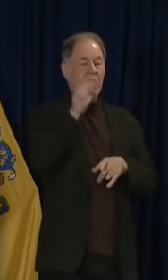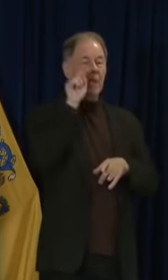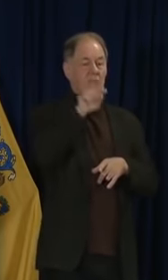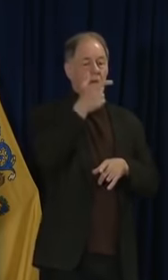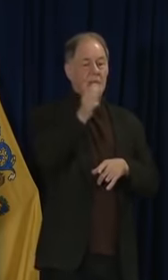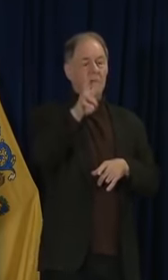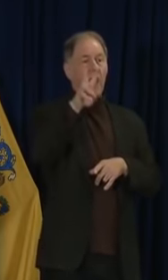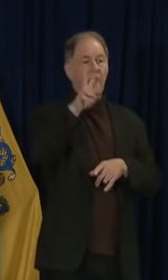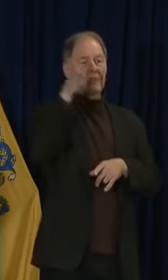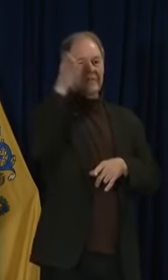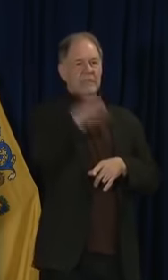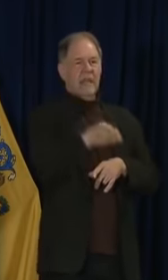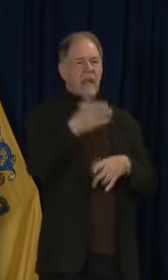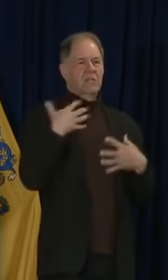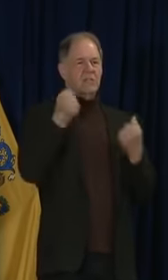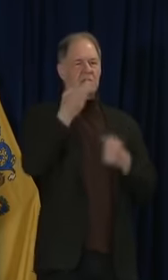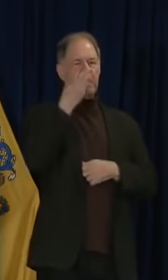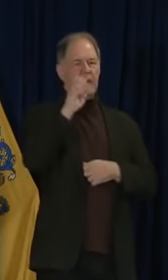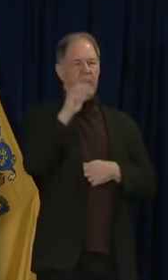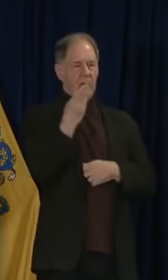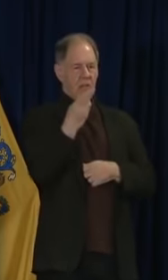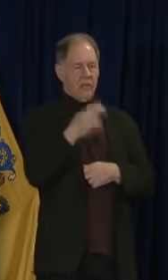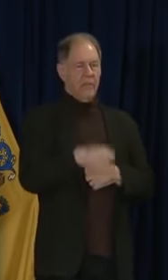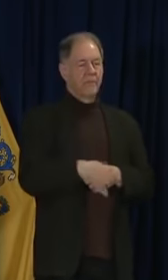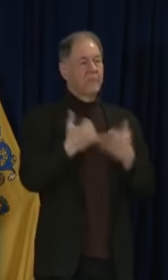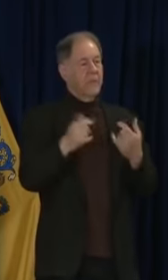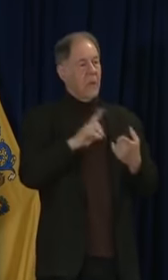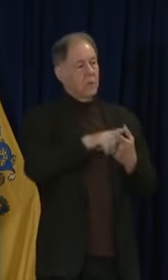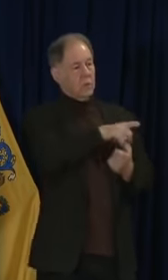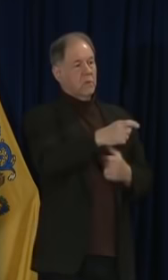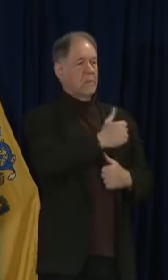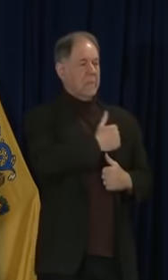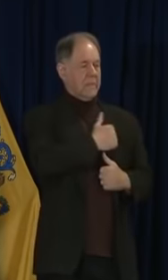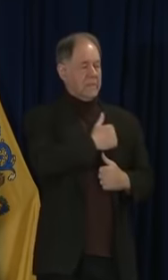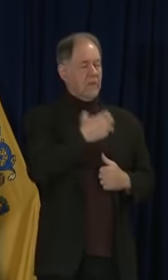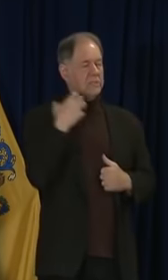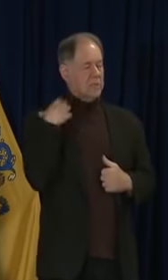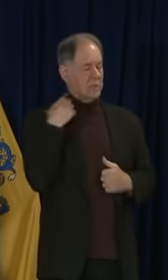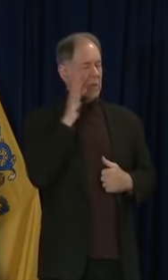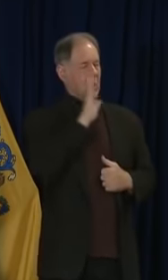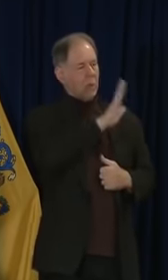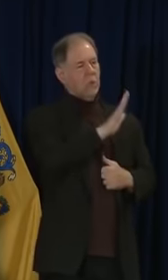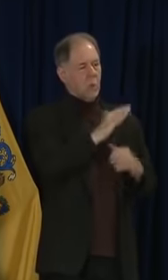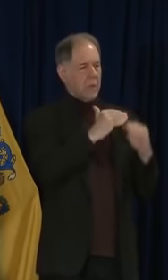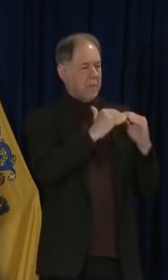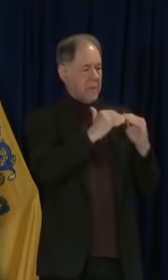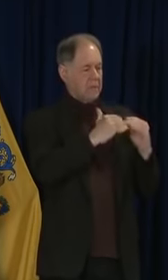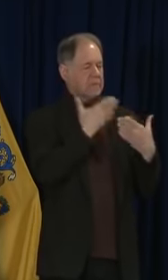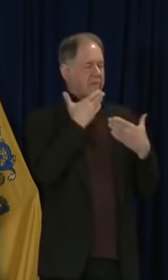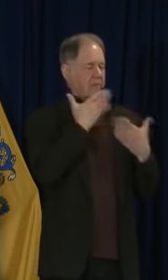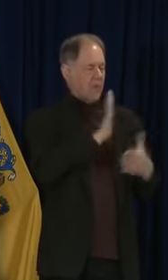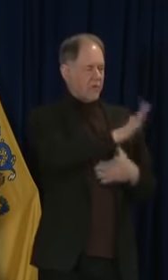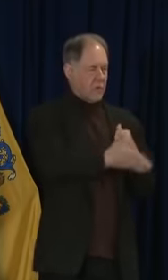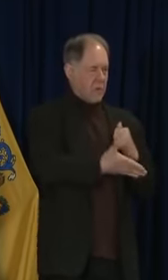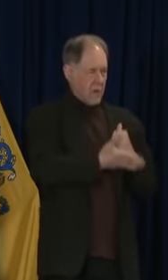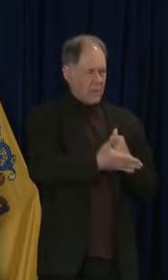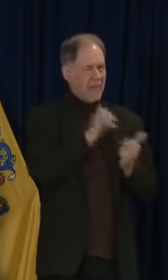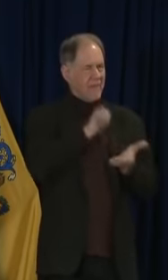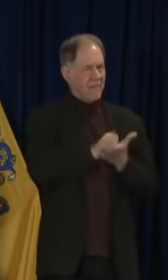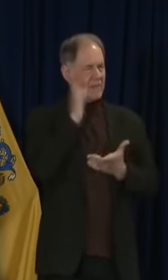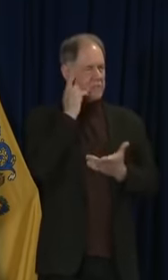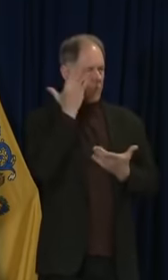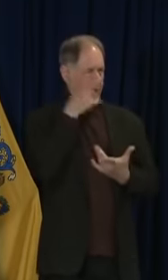NJ.gov/health are good places to go. General, to you and your extraordinary colleagues, thank you for this. It's why you're